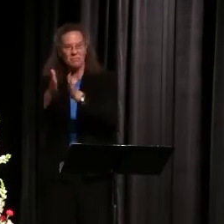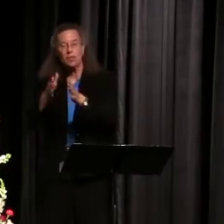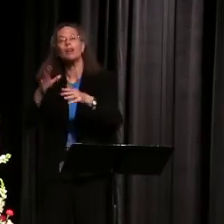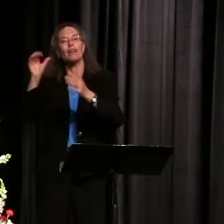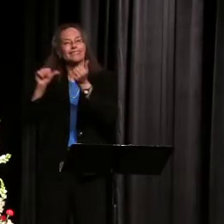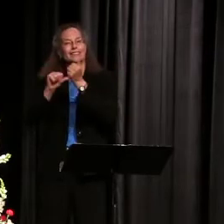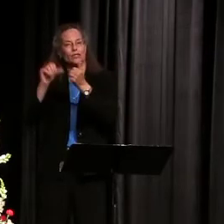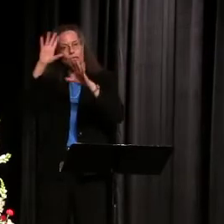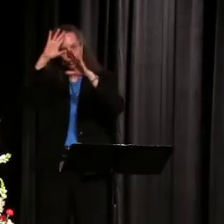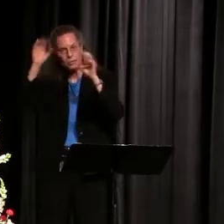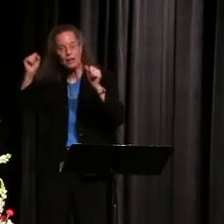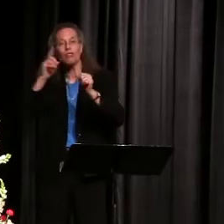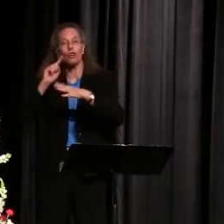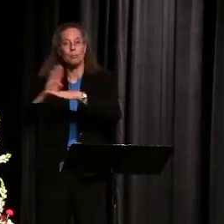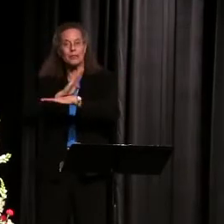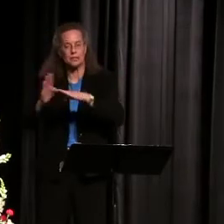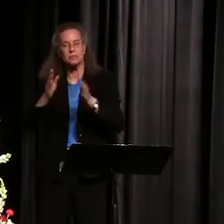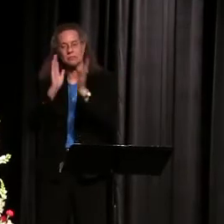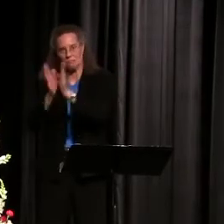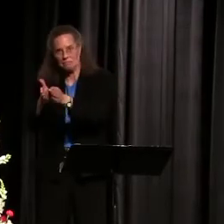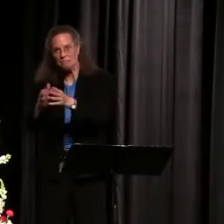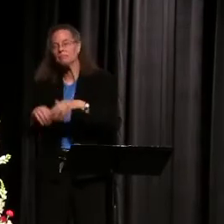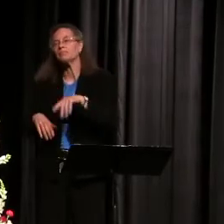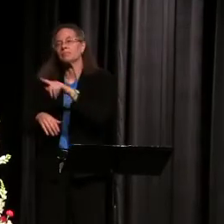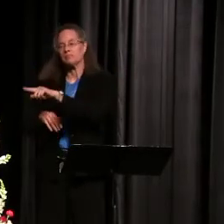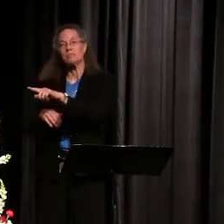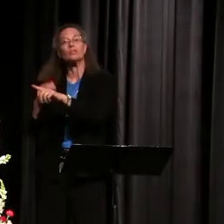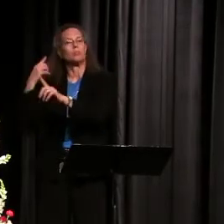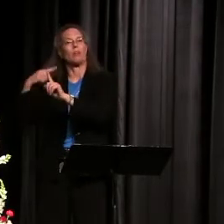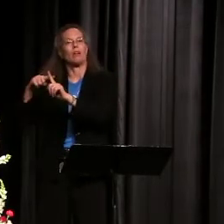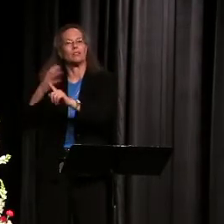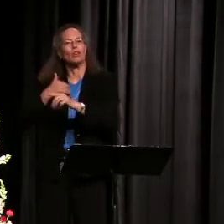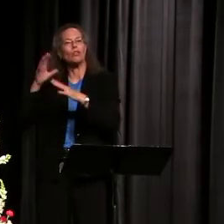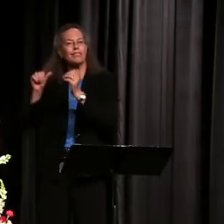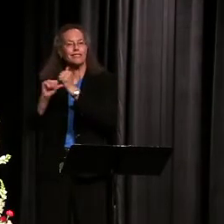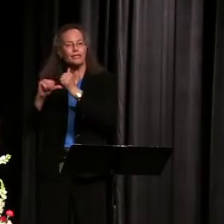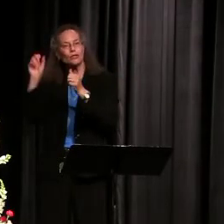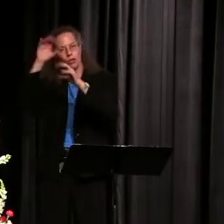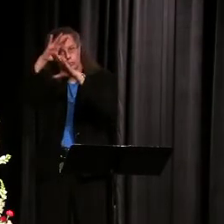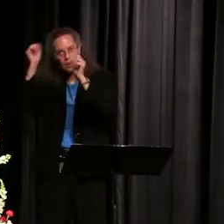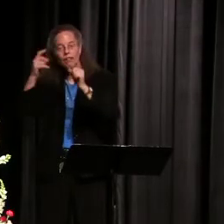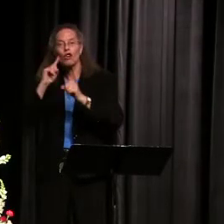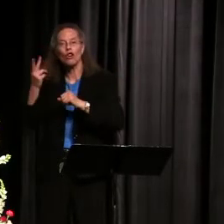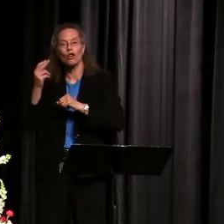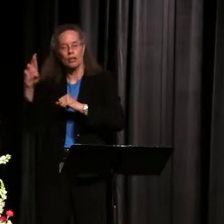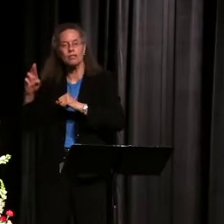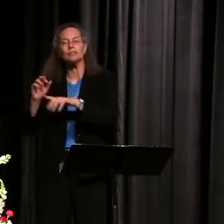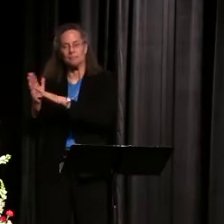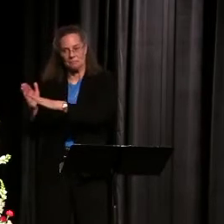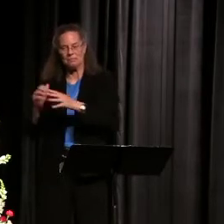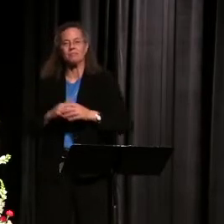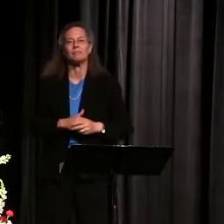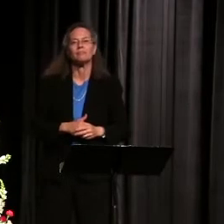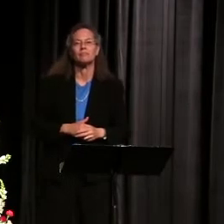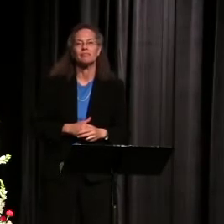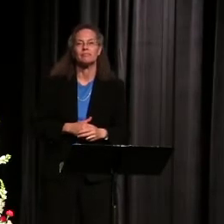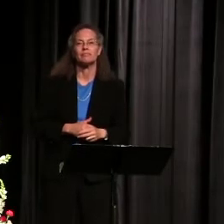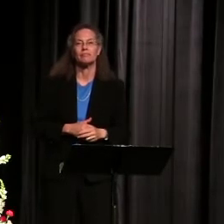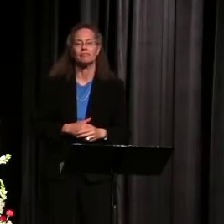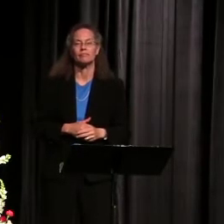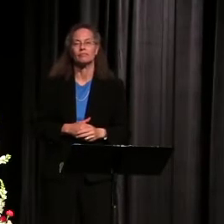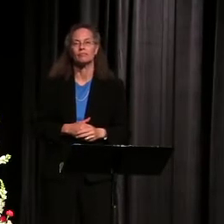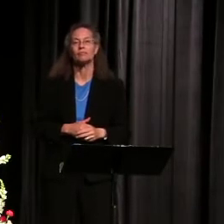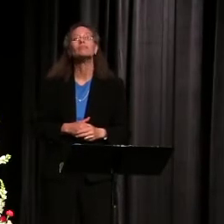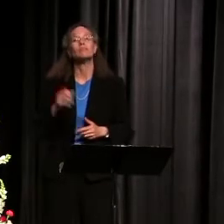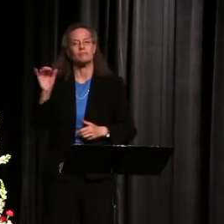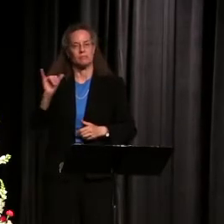our assistant superintendent for business, Mr. Matt Stevens, as well as our assistant superintendent for human resources, Mr. Doug Bob.